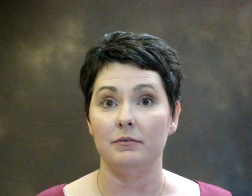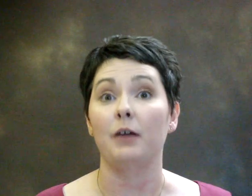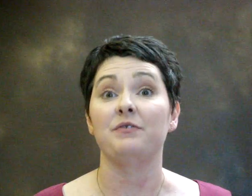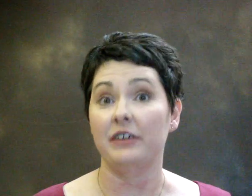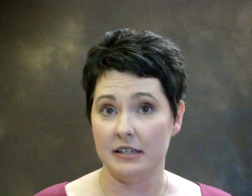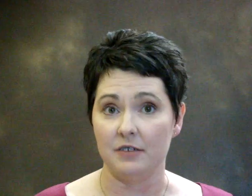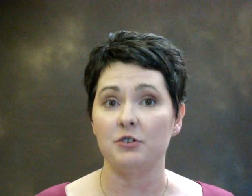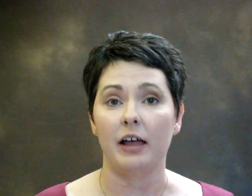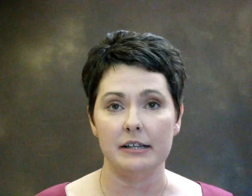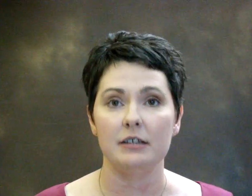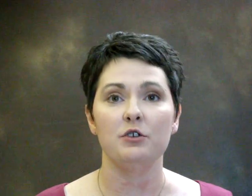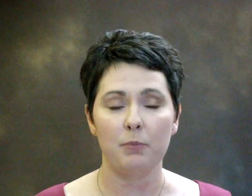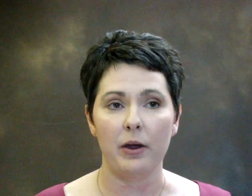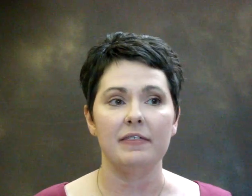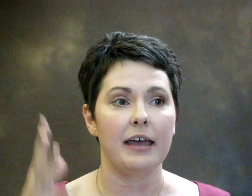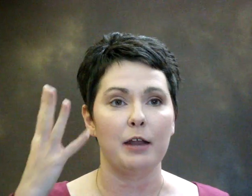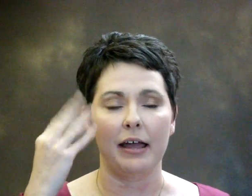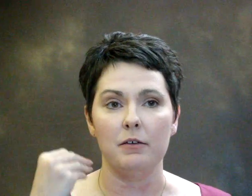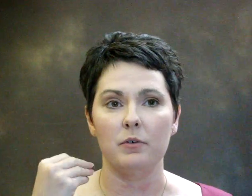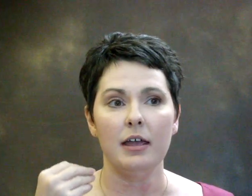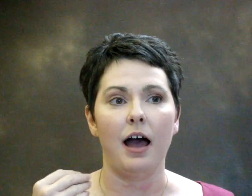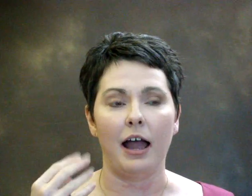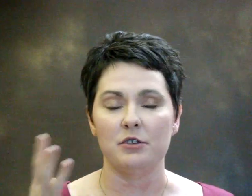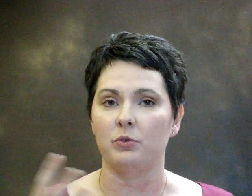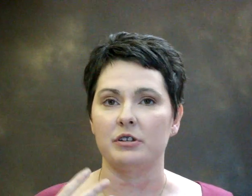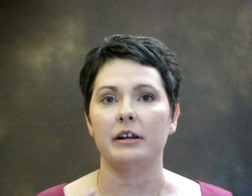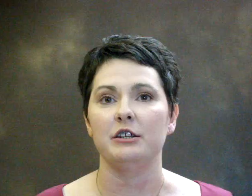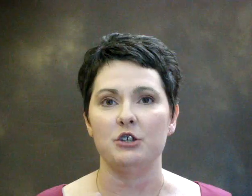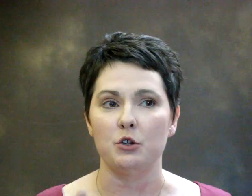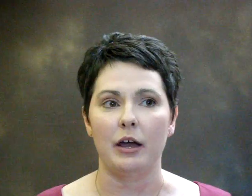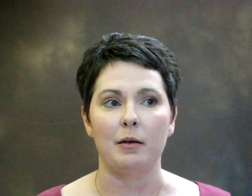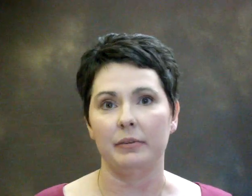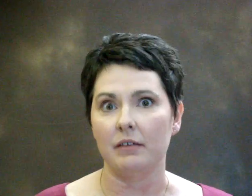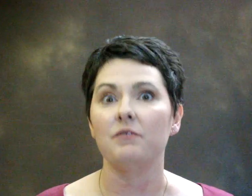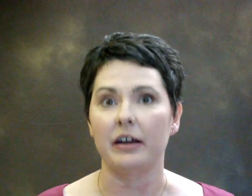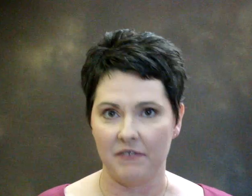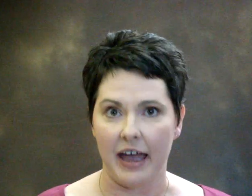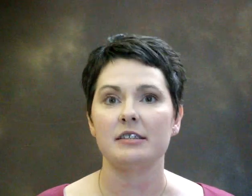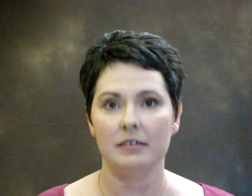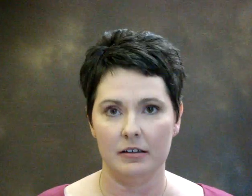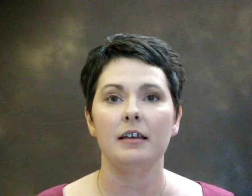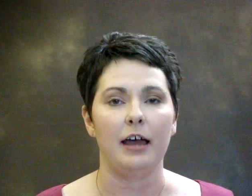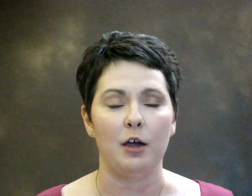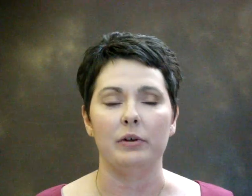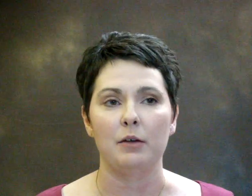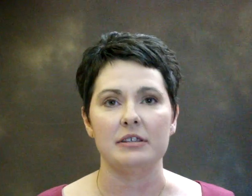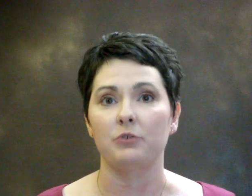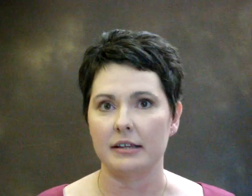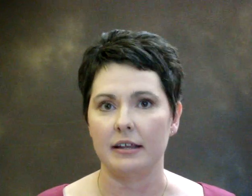I was very sensitive to light, to the point that my eyes were starting to blink very fast when I was in direct